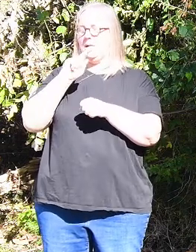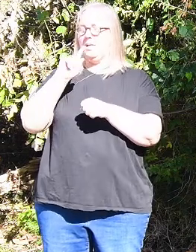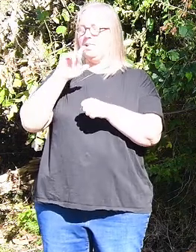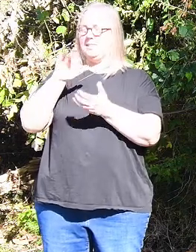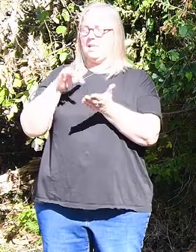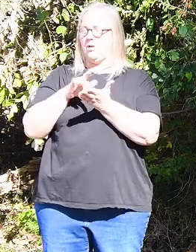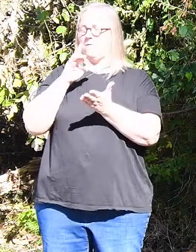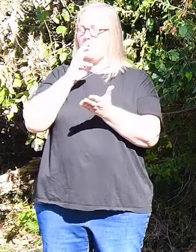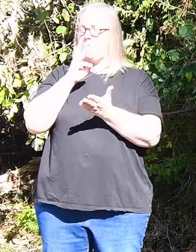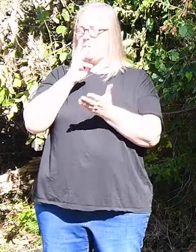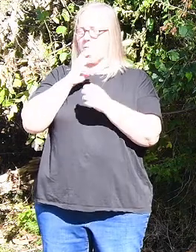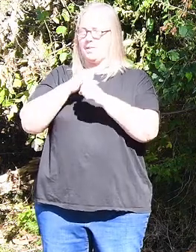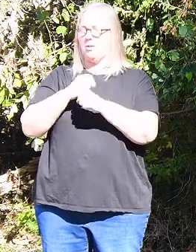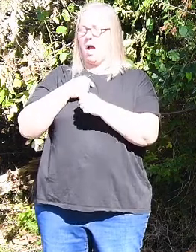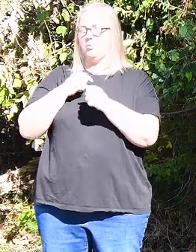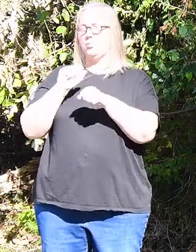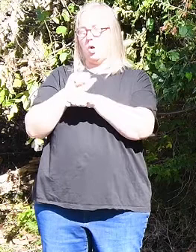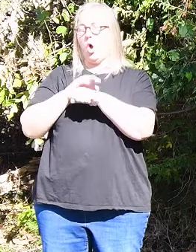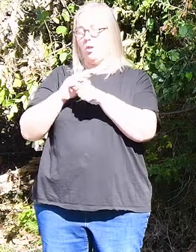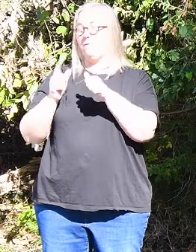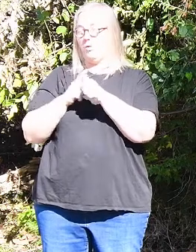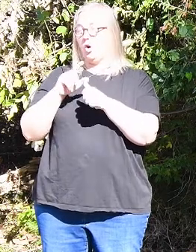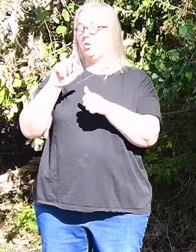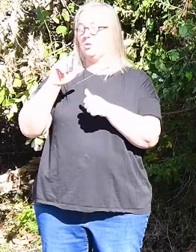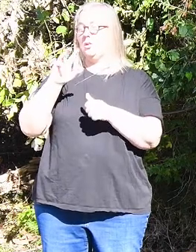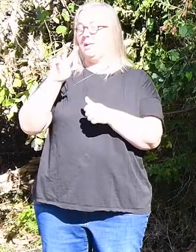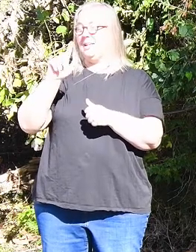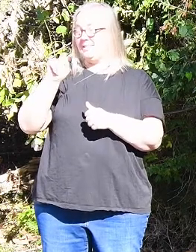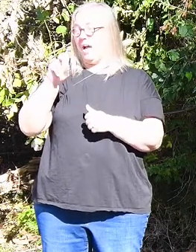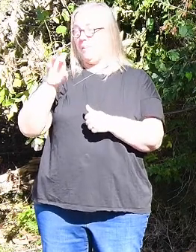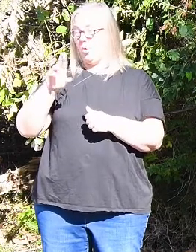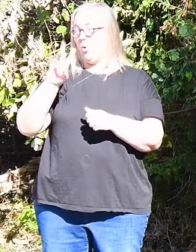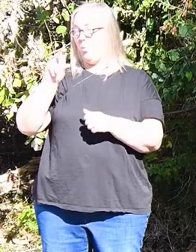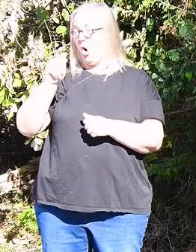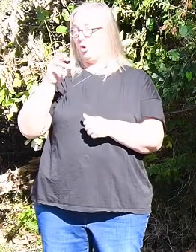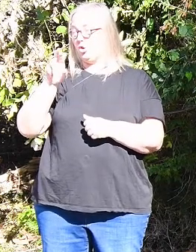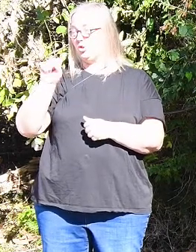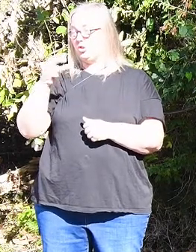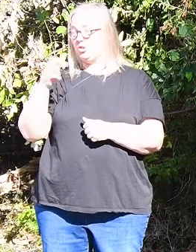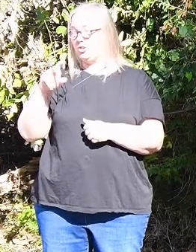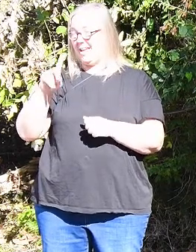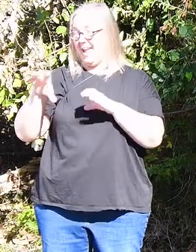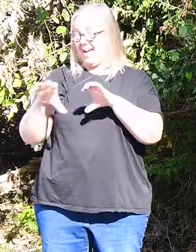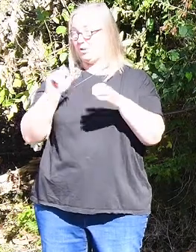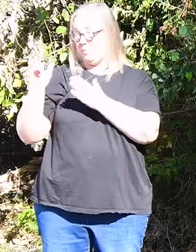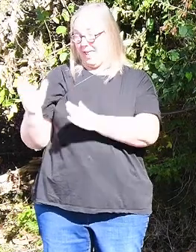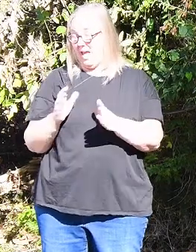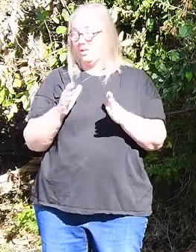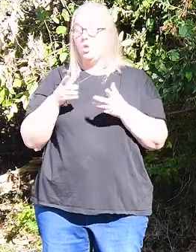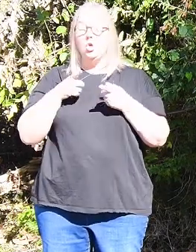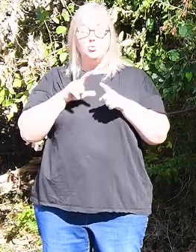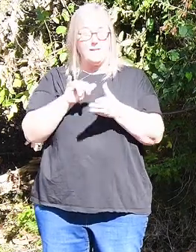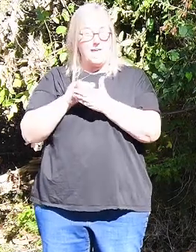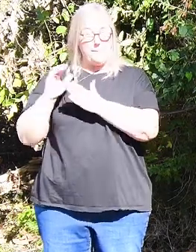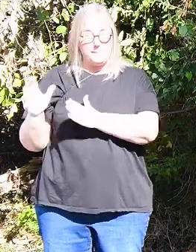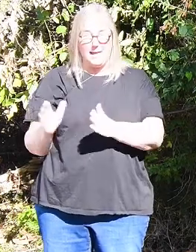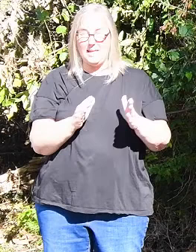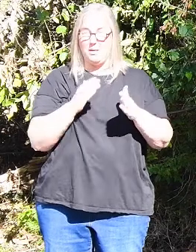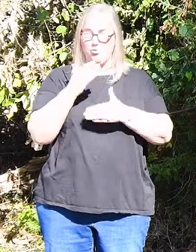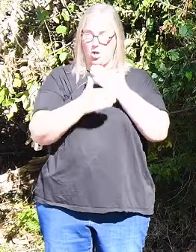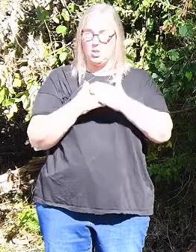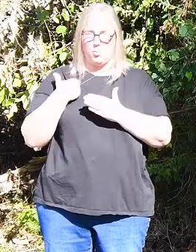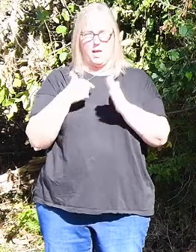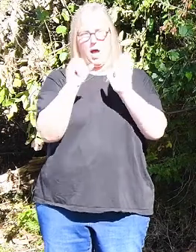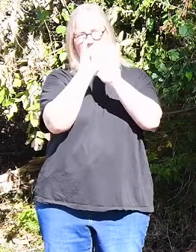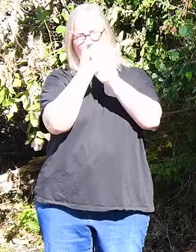first Tiber Hudson Watershed Action Plan. And in that planning process, we identified a number